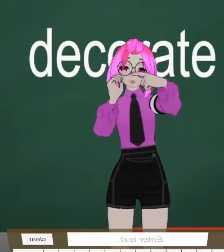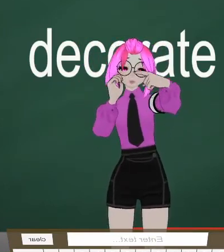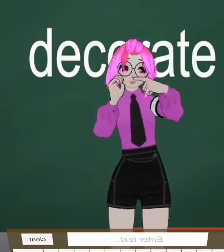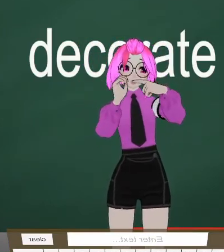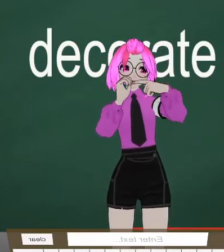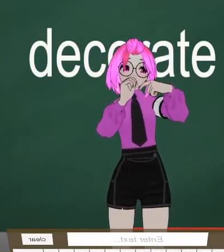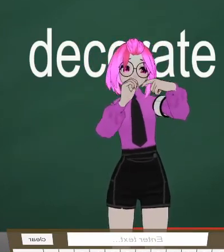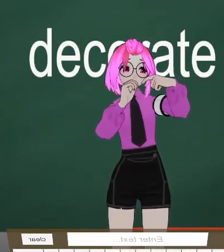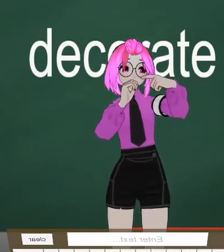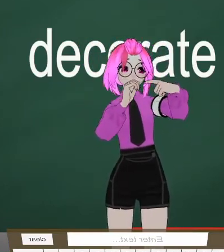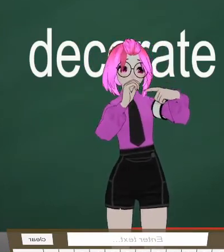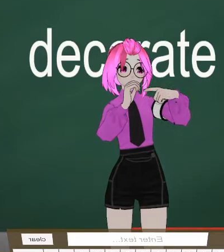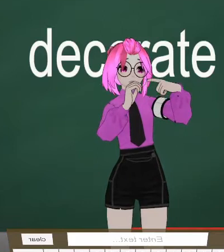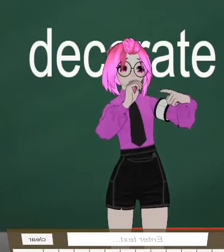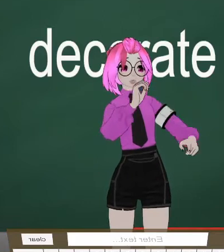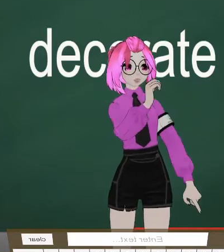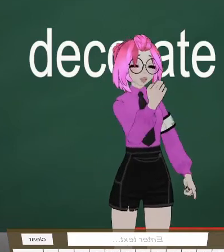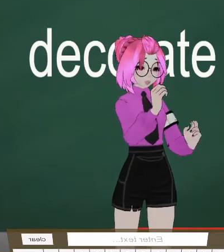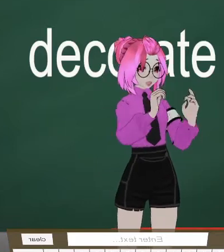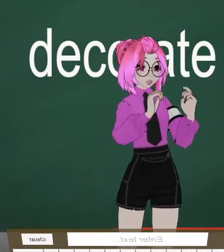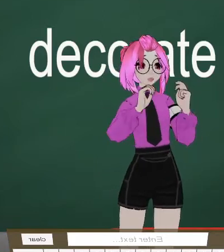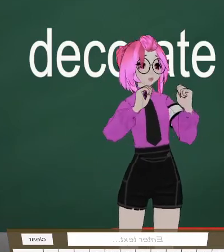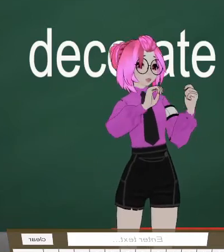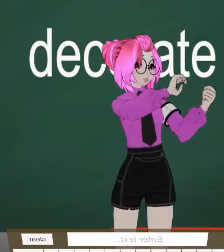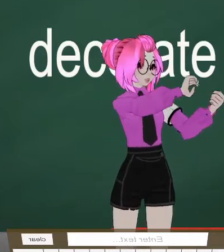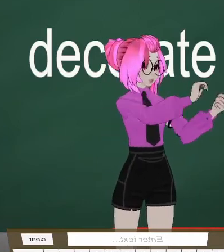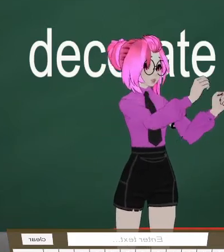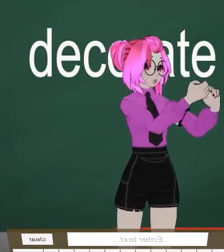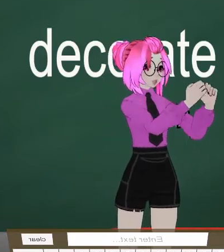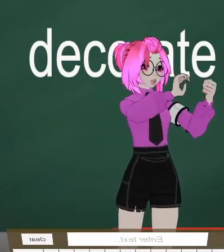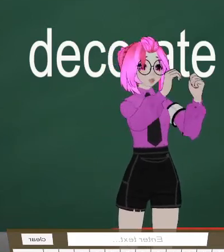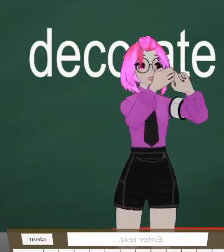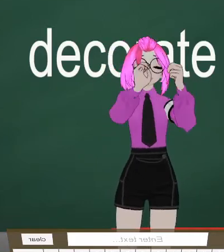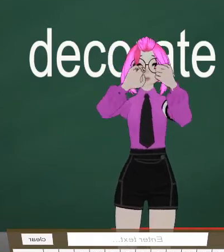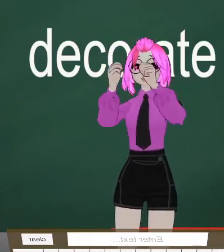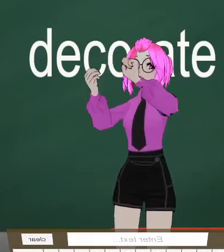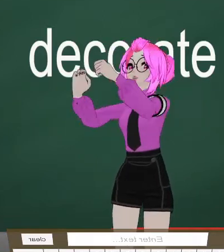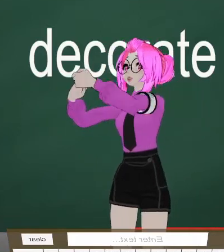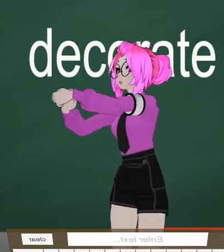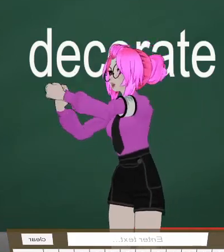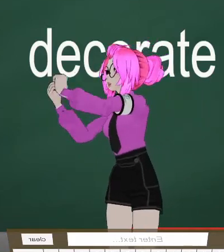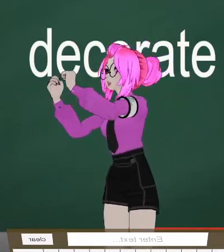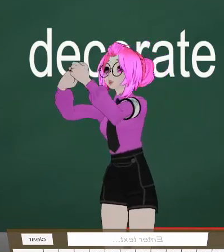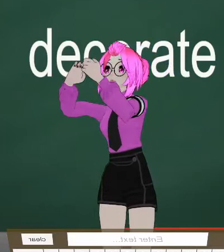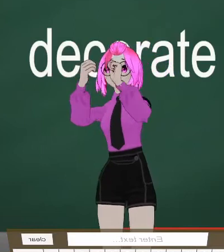thumb and your fingers flat like that and so there's either one like this decorate or decorations